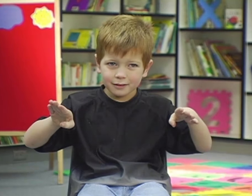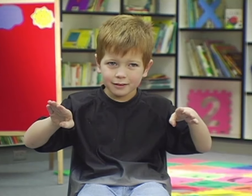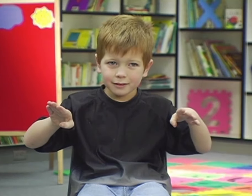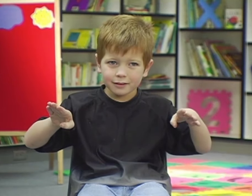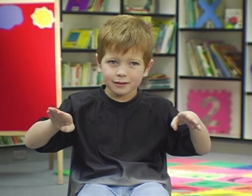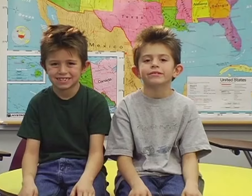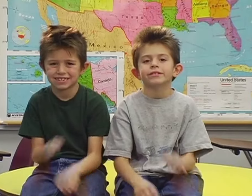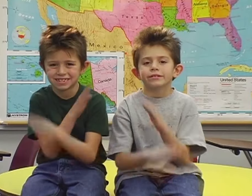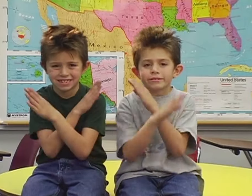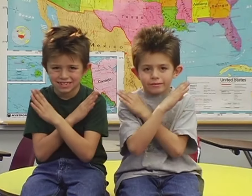Quiet.